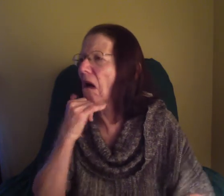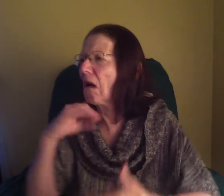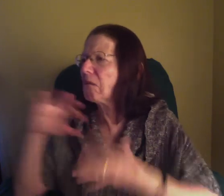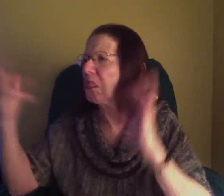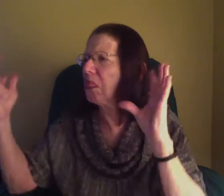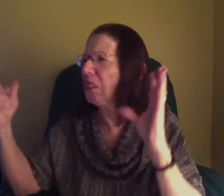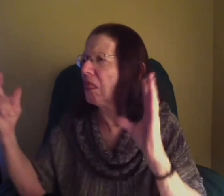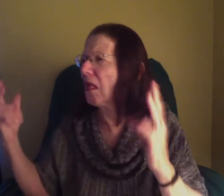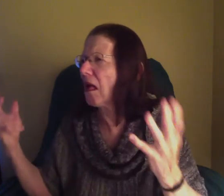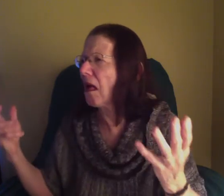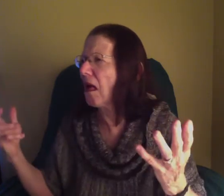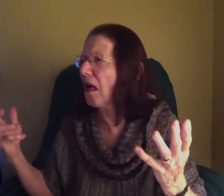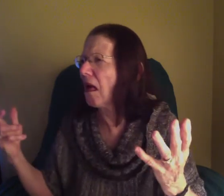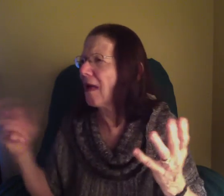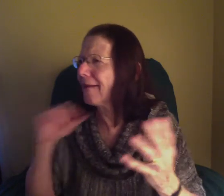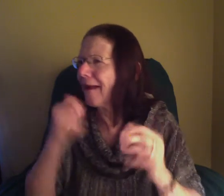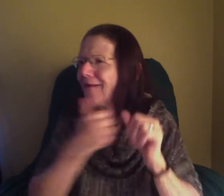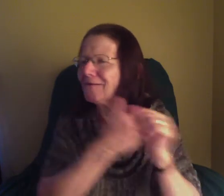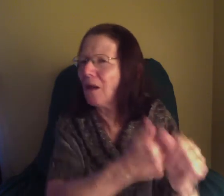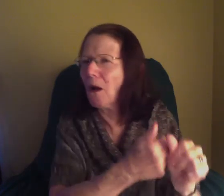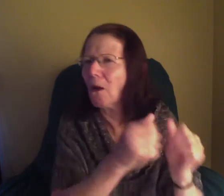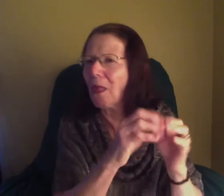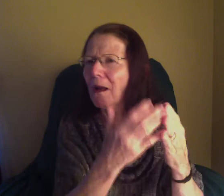I thought that